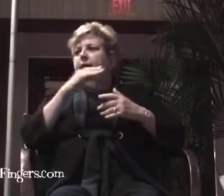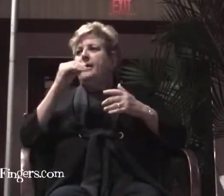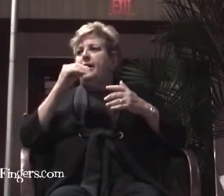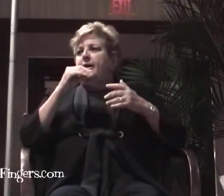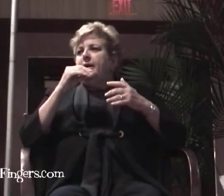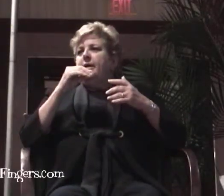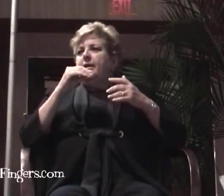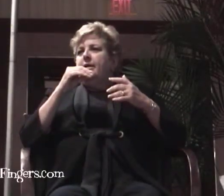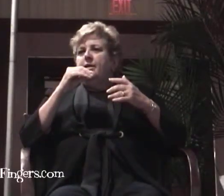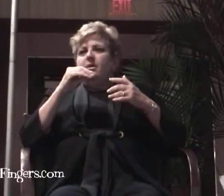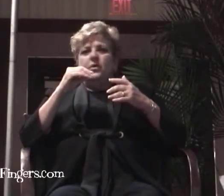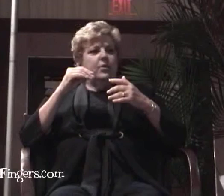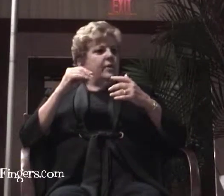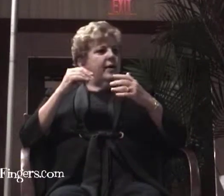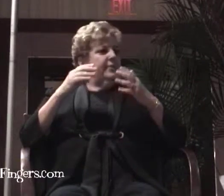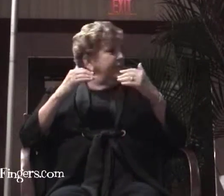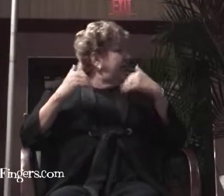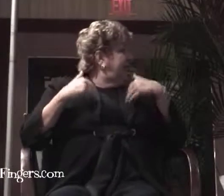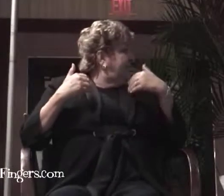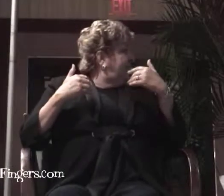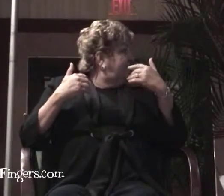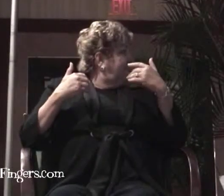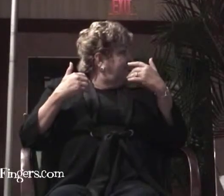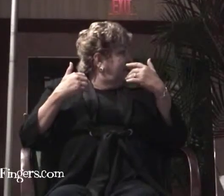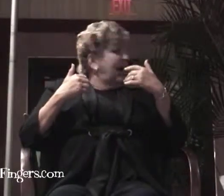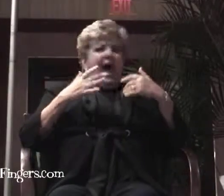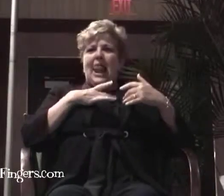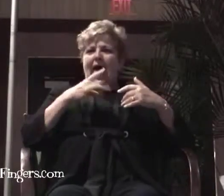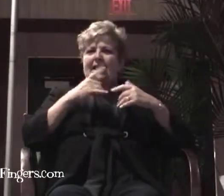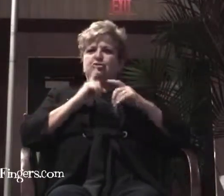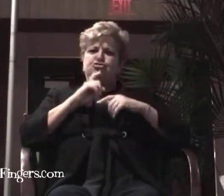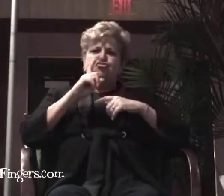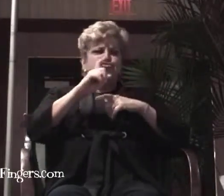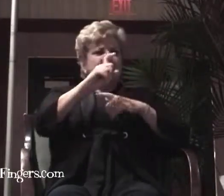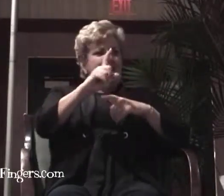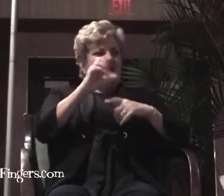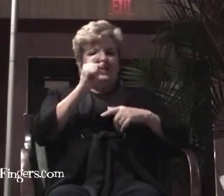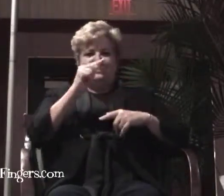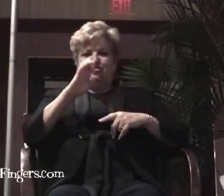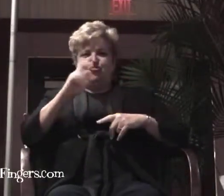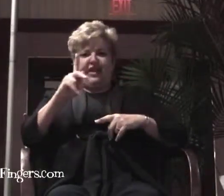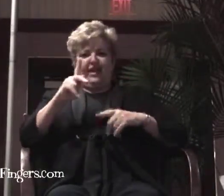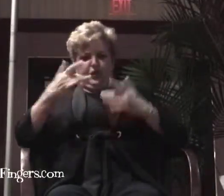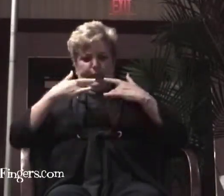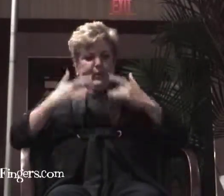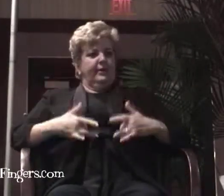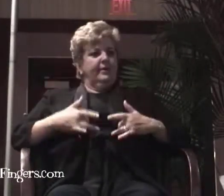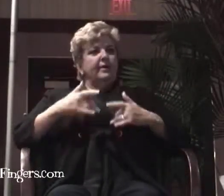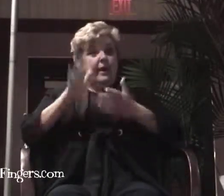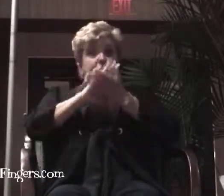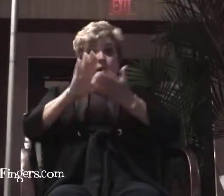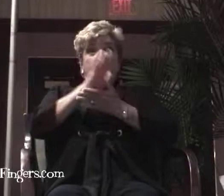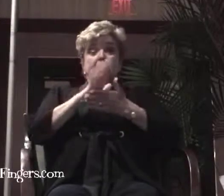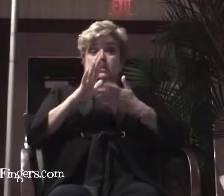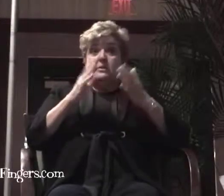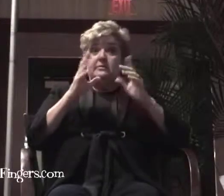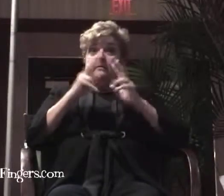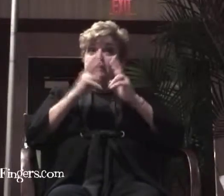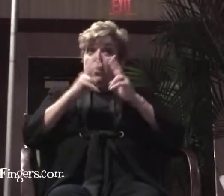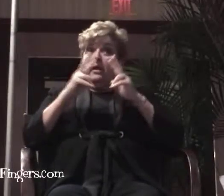streak. On the college campuses, it was a big deal to take off all your clothes and just run around the campus with no clothes on. They'd line